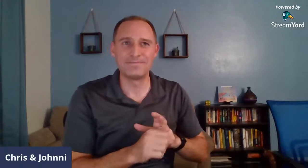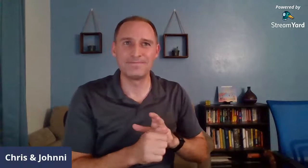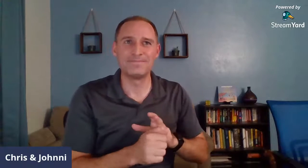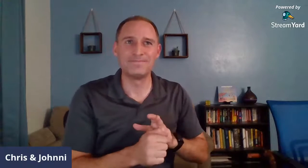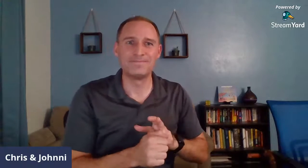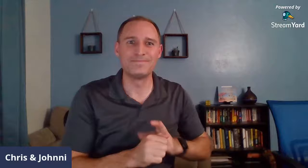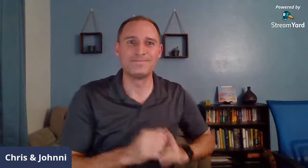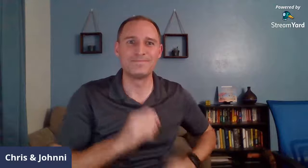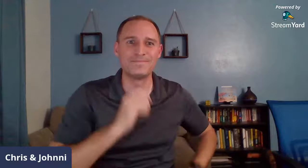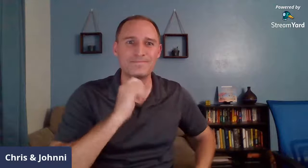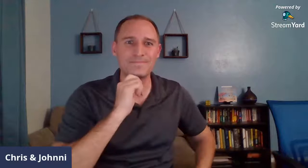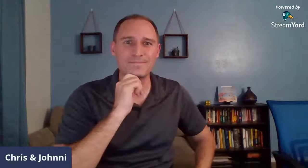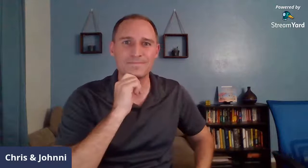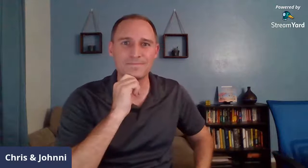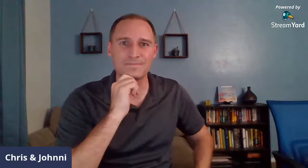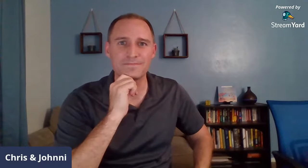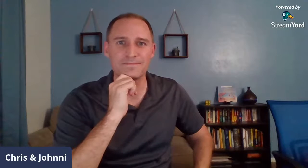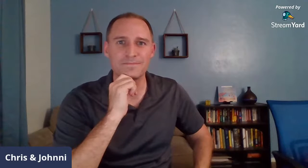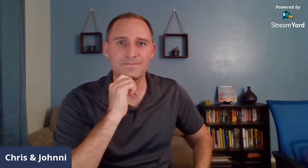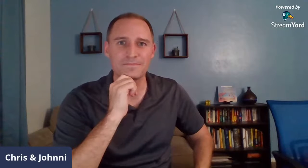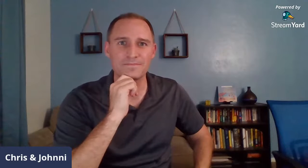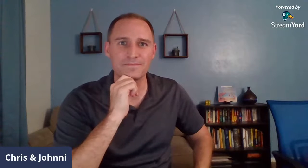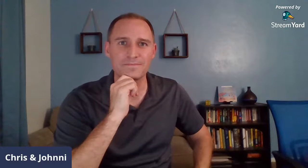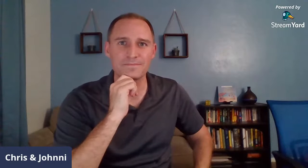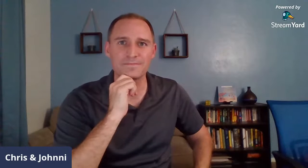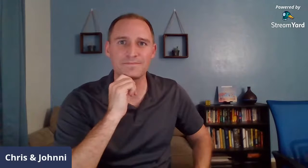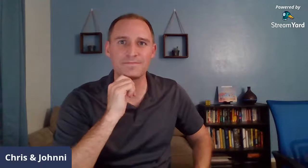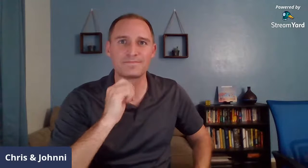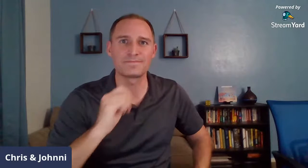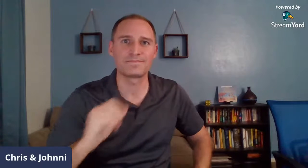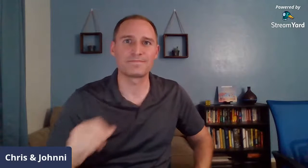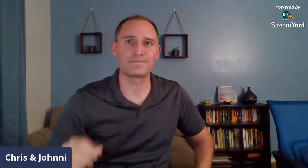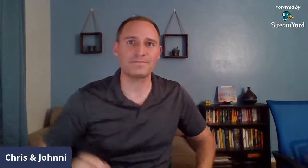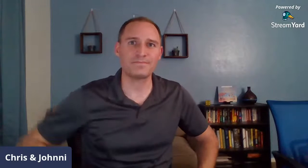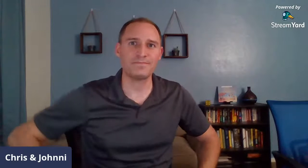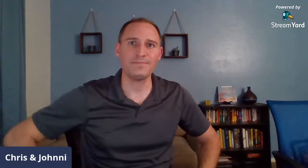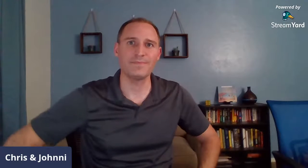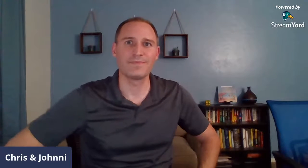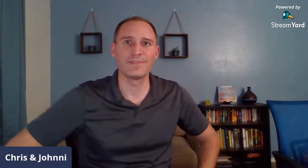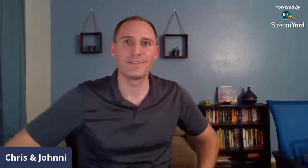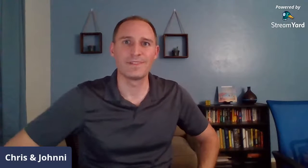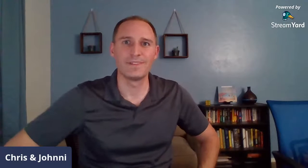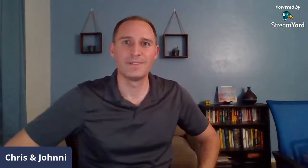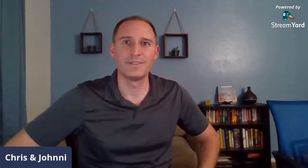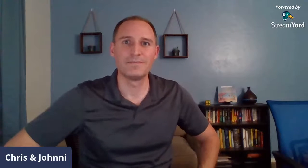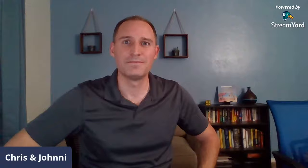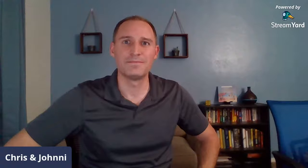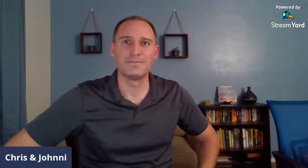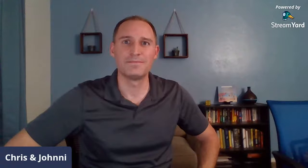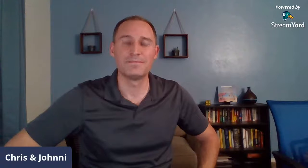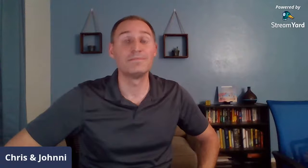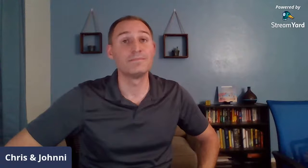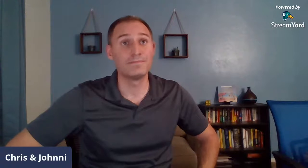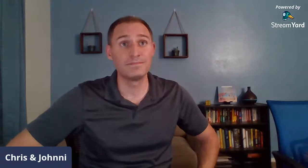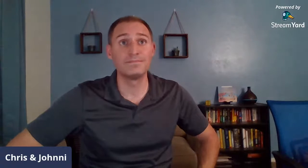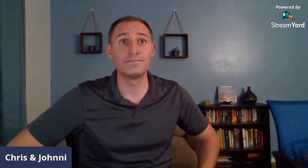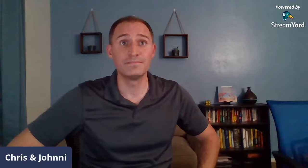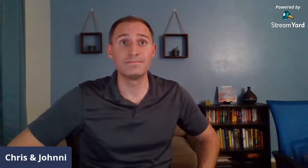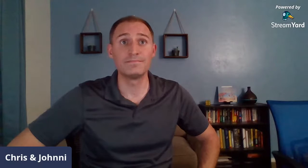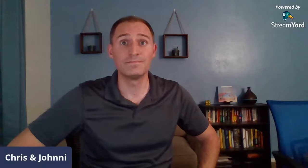that you can always tell the difference between a person who clearly this is like a new language for them, and then someone who it's their first